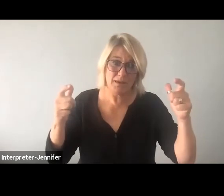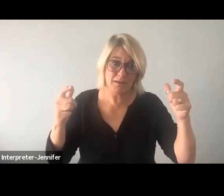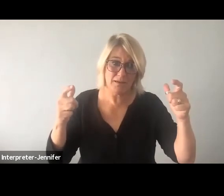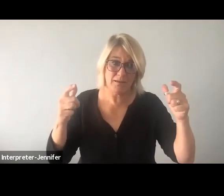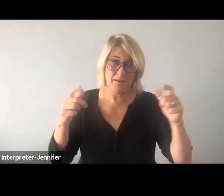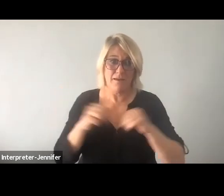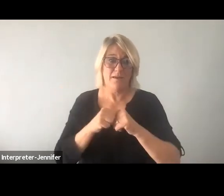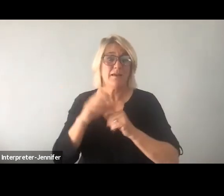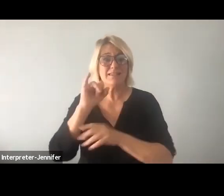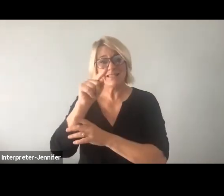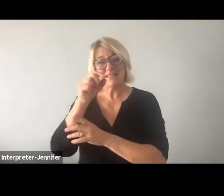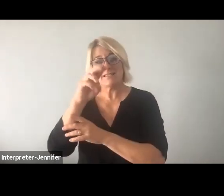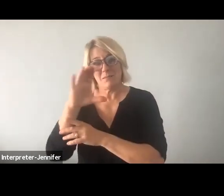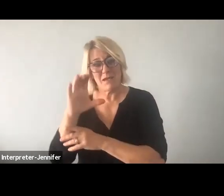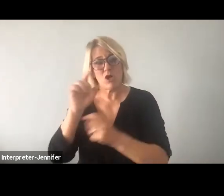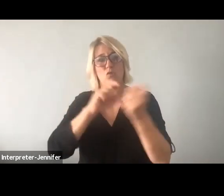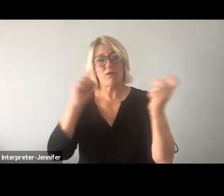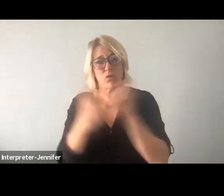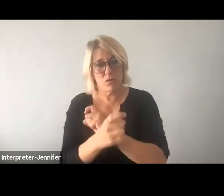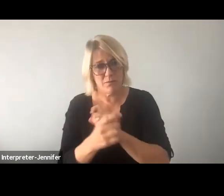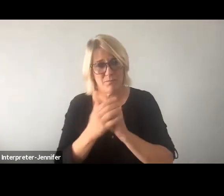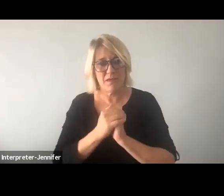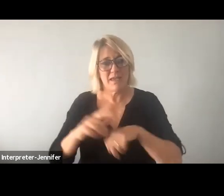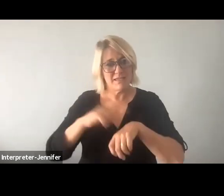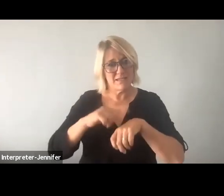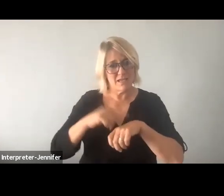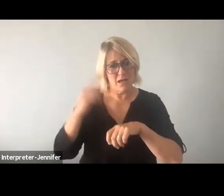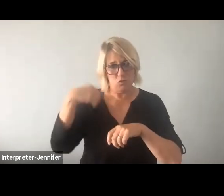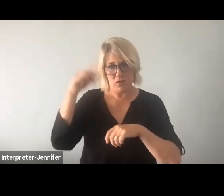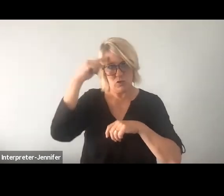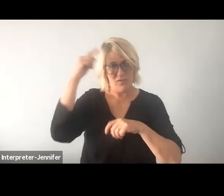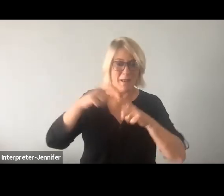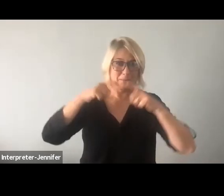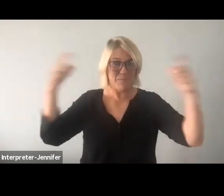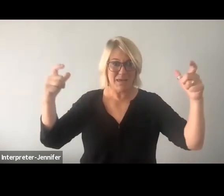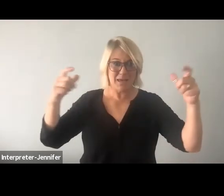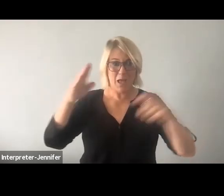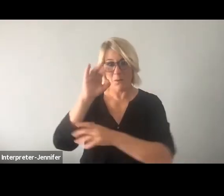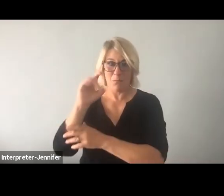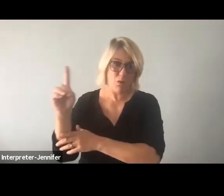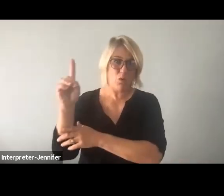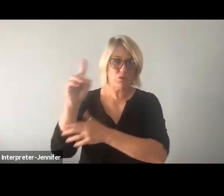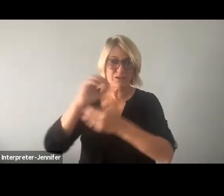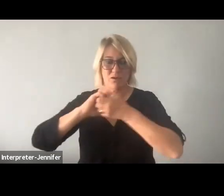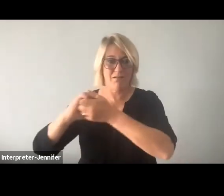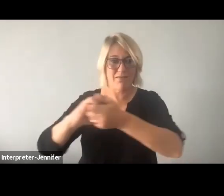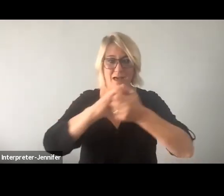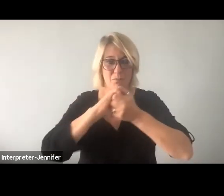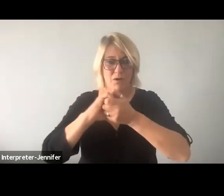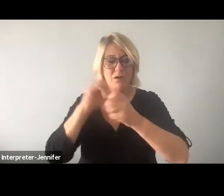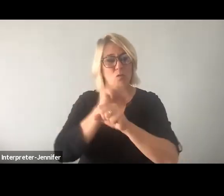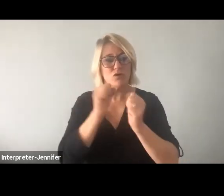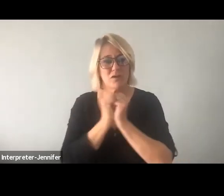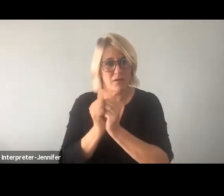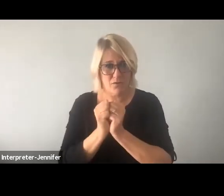systemic reform. It is the time for us to think big and bold and to collaborate and work together